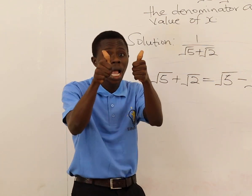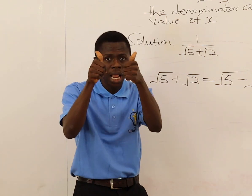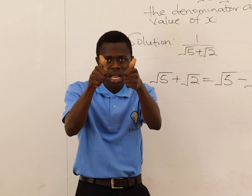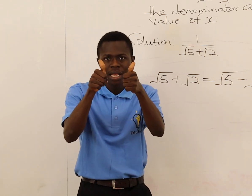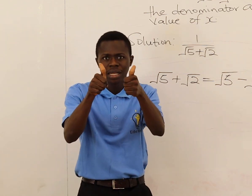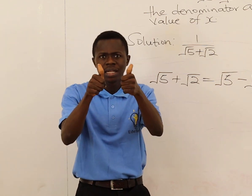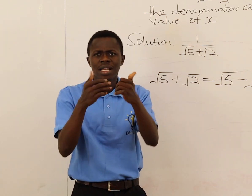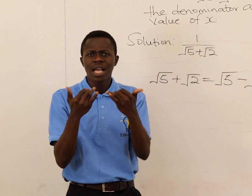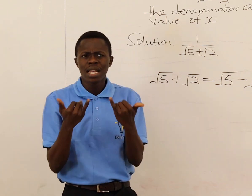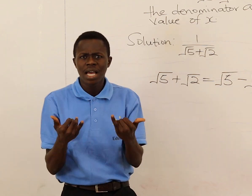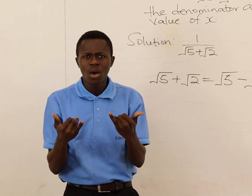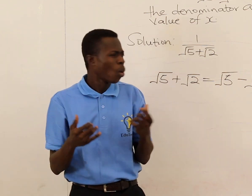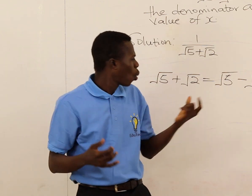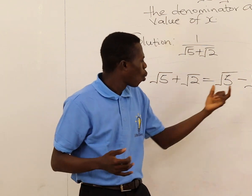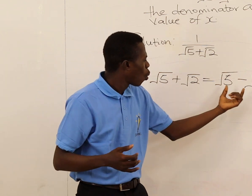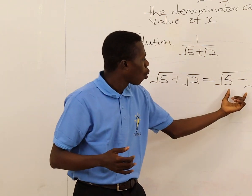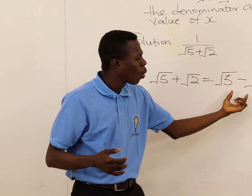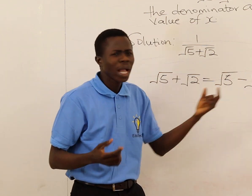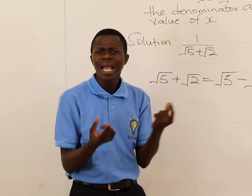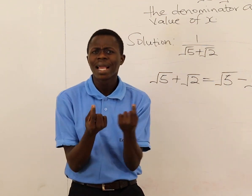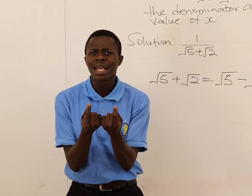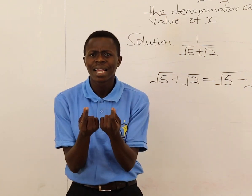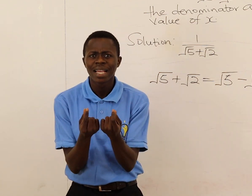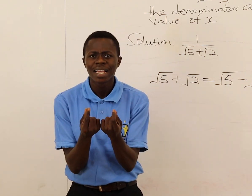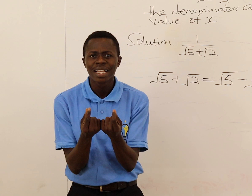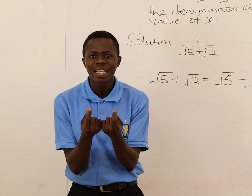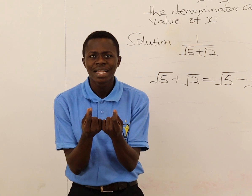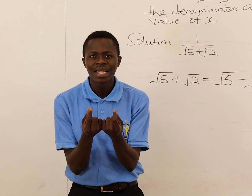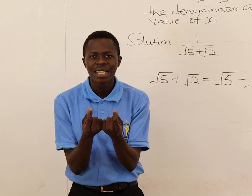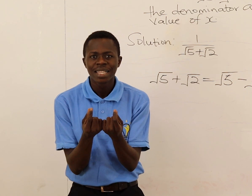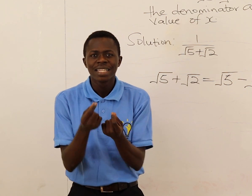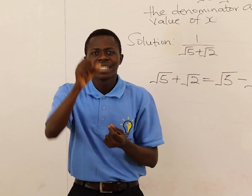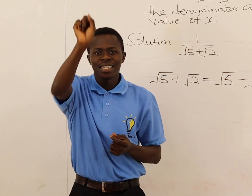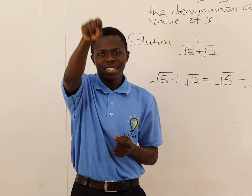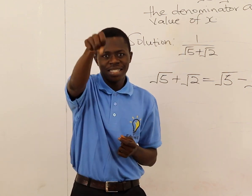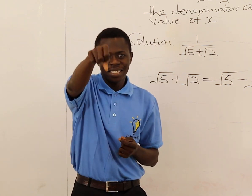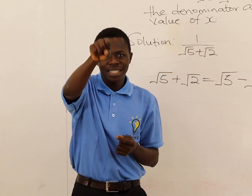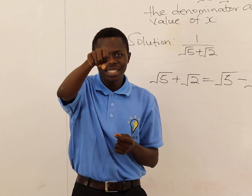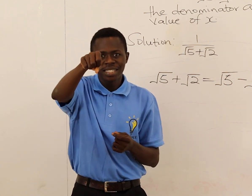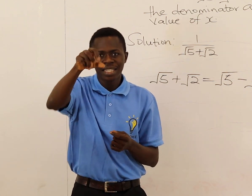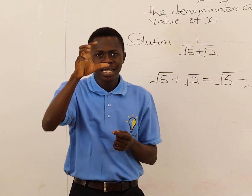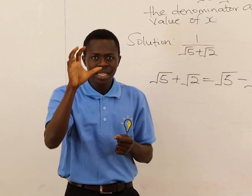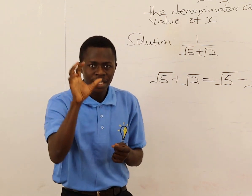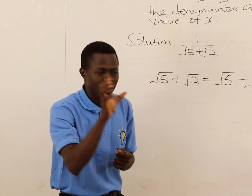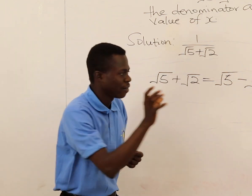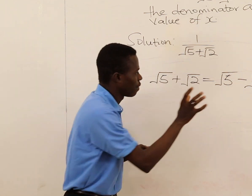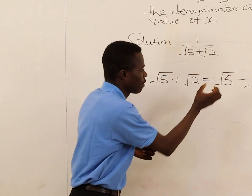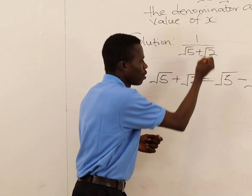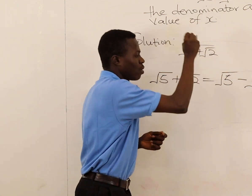this is right. Now what do we do with this? What do we do with the conjugate said? Yes, we